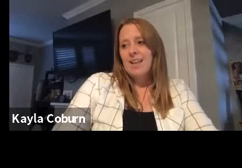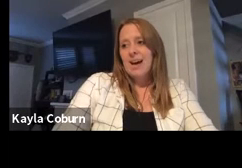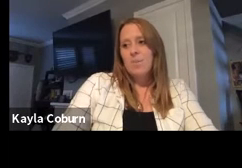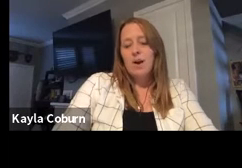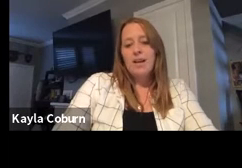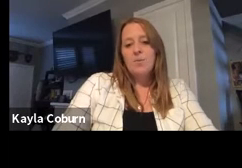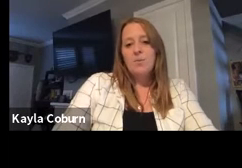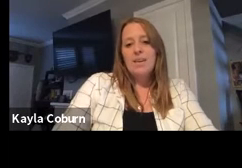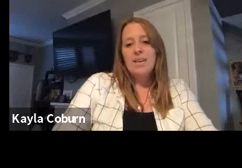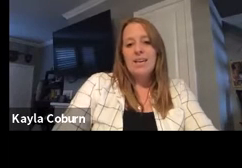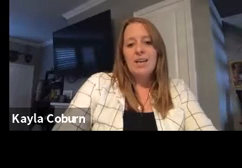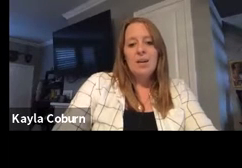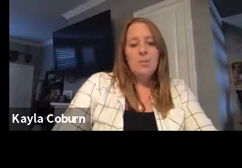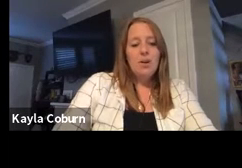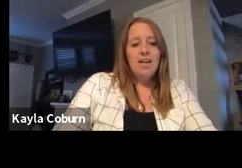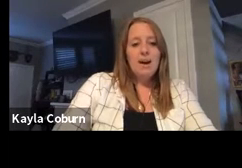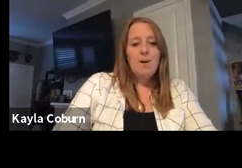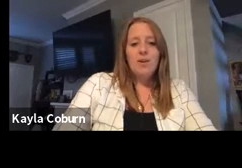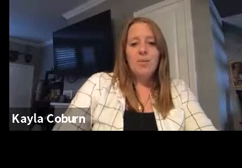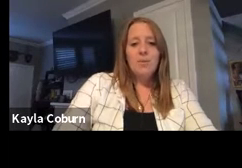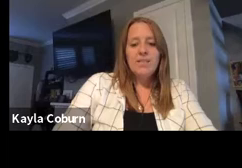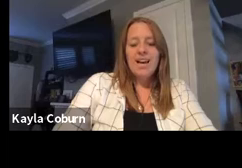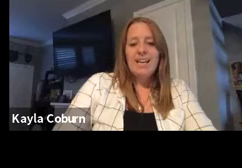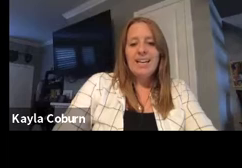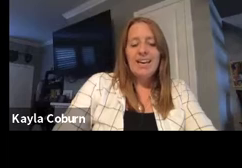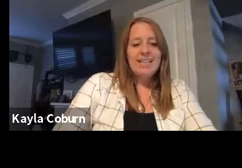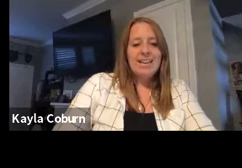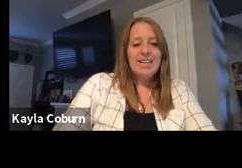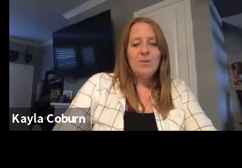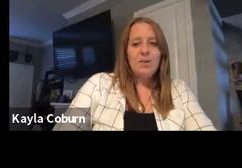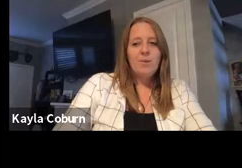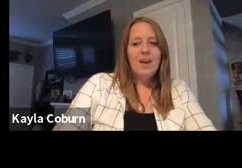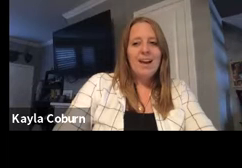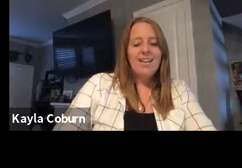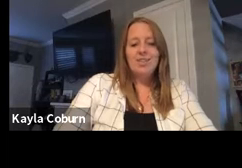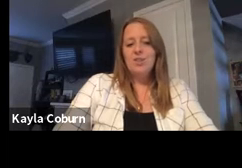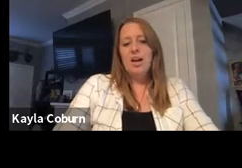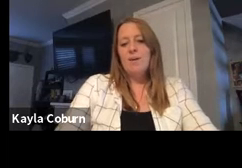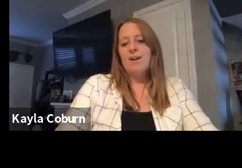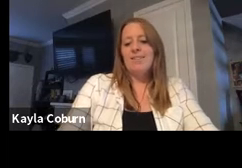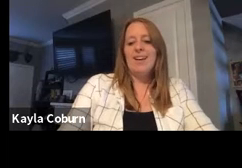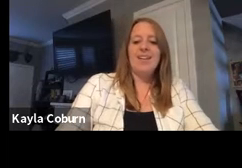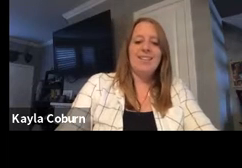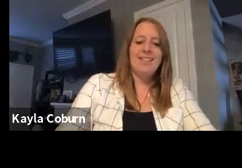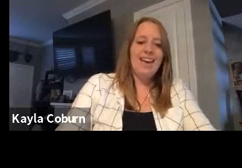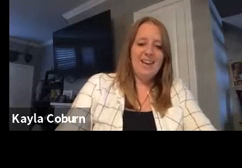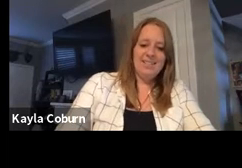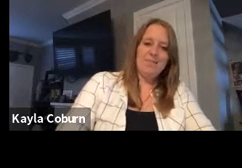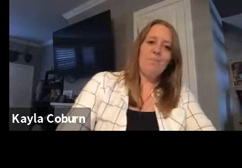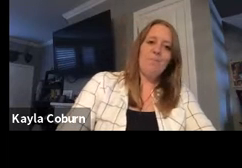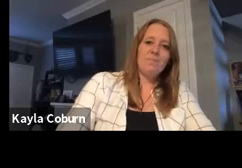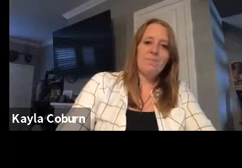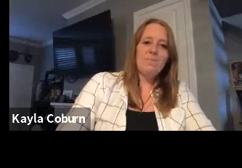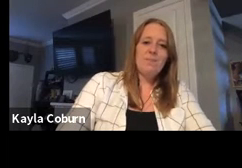guys that Brian will be putting up on our website, and I think we'll even be adding to the chat box at the